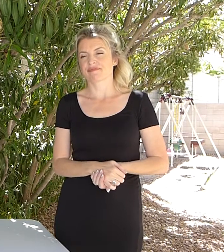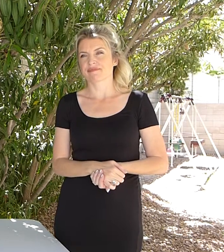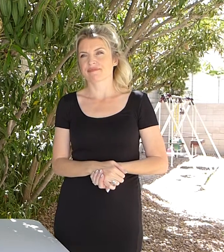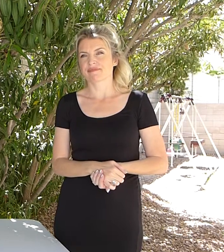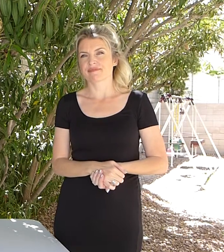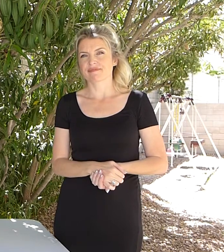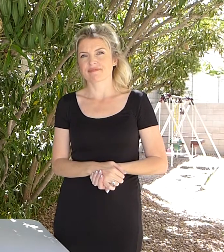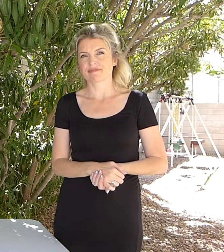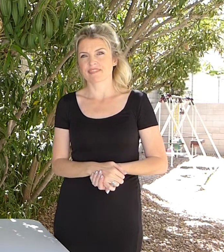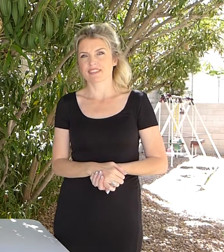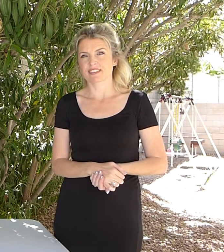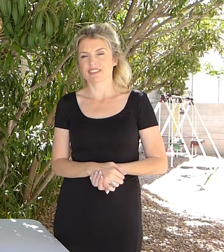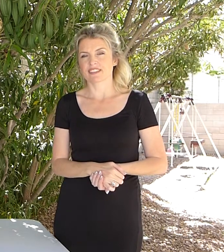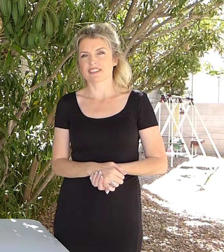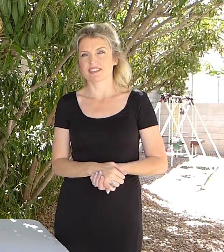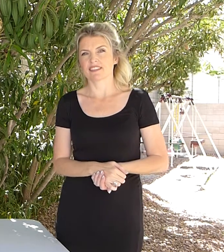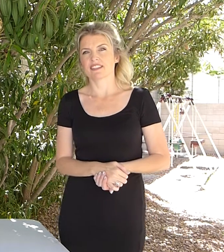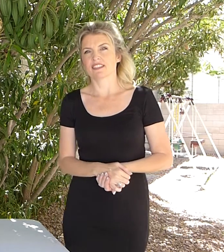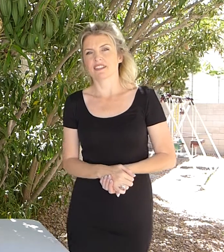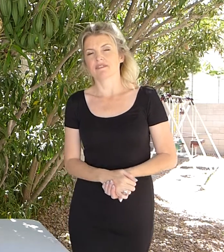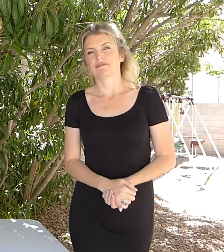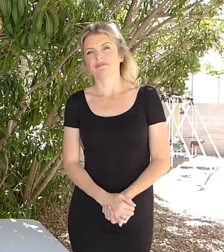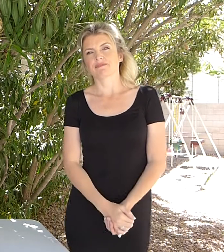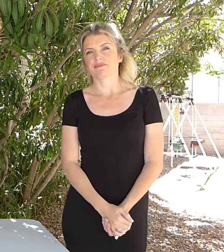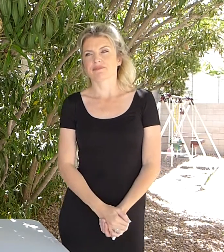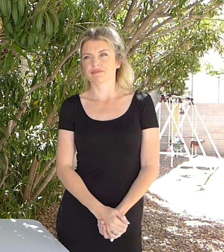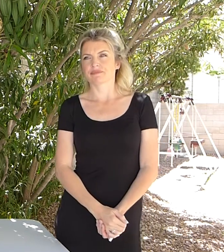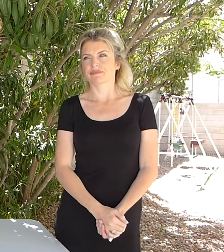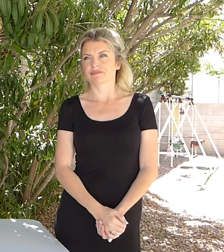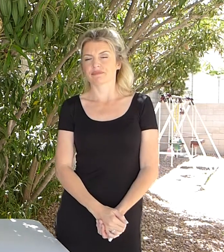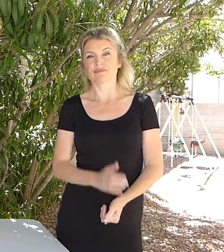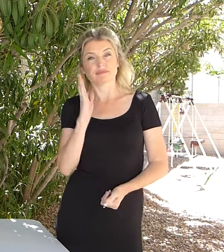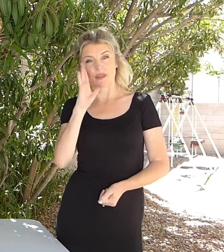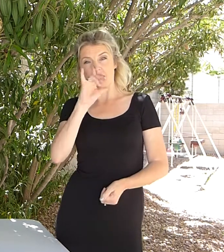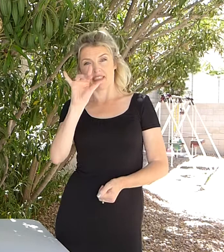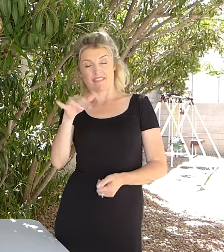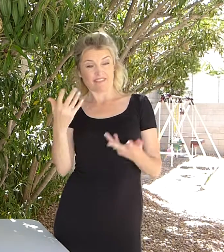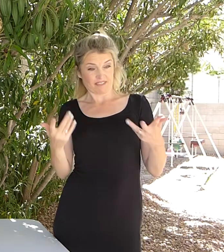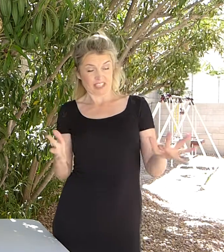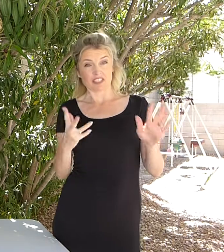So it will end up looking like this.